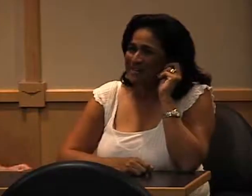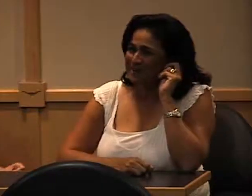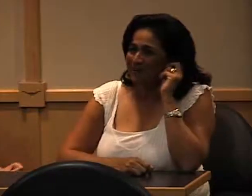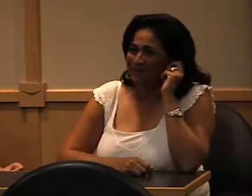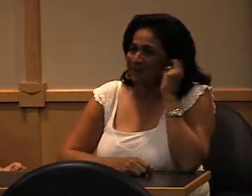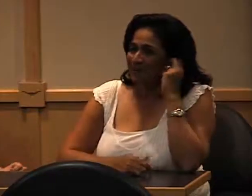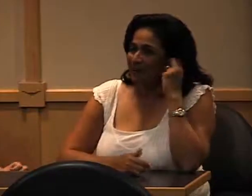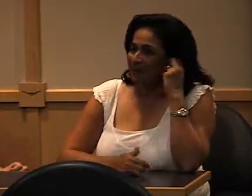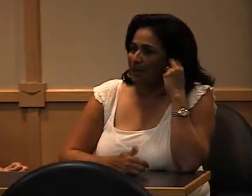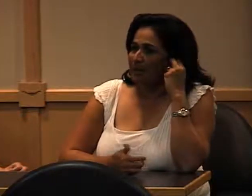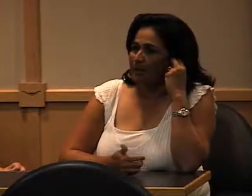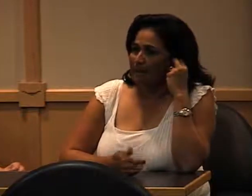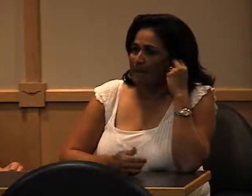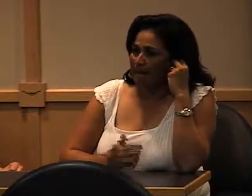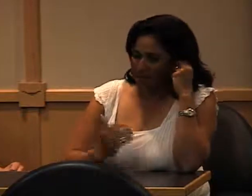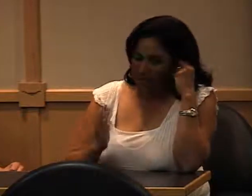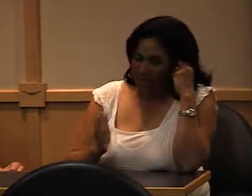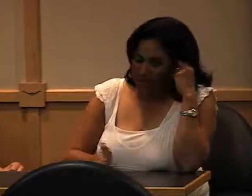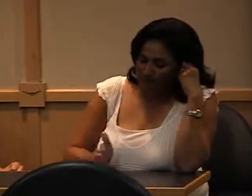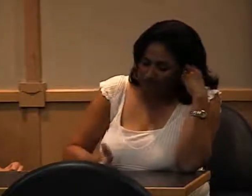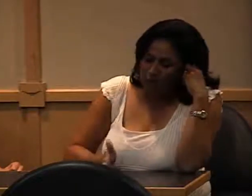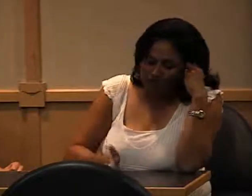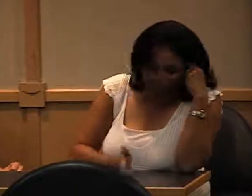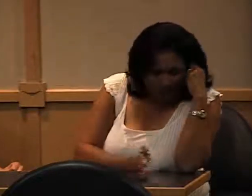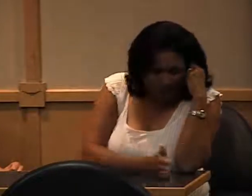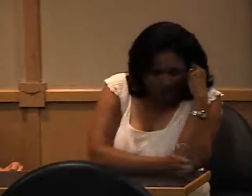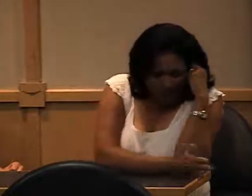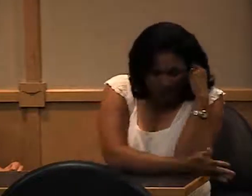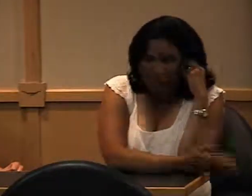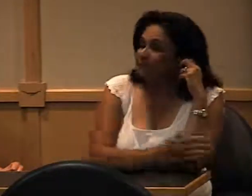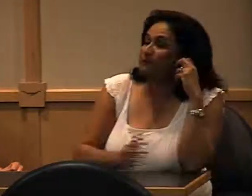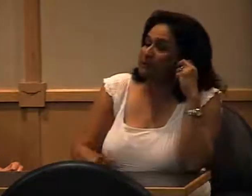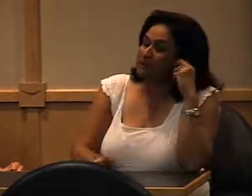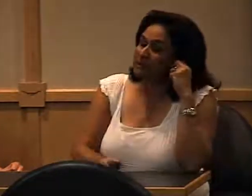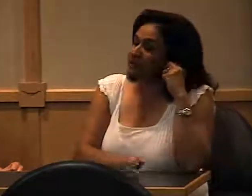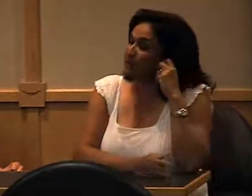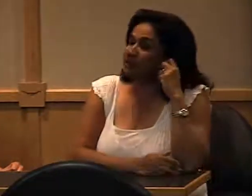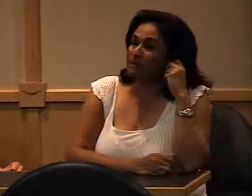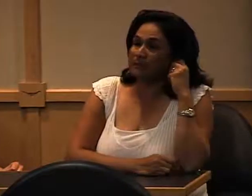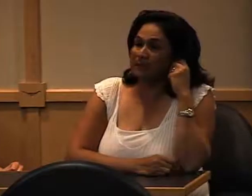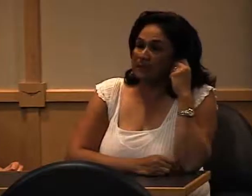But if we don't start thinking in terms of differences instead of disabilities,